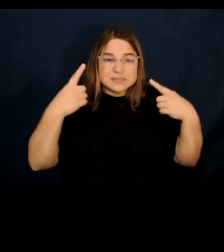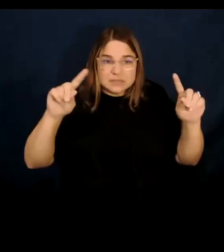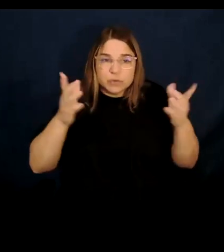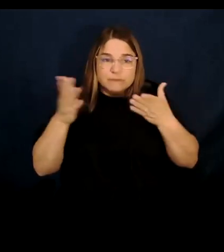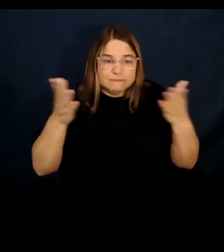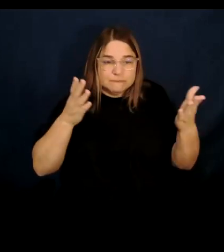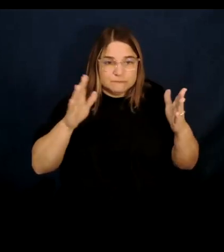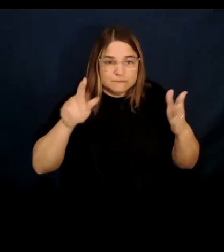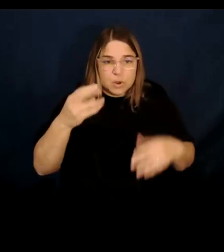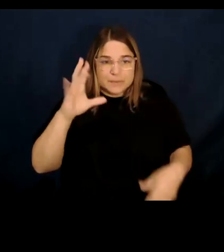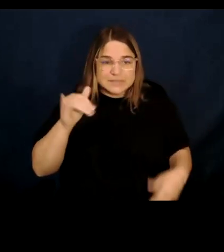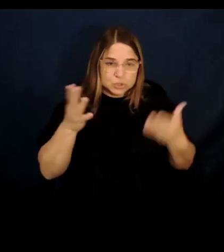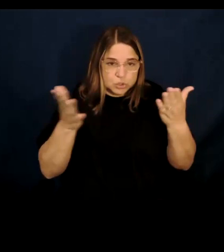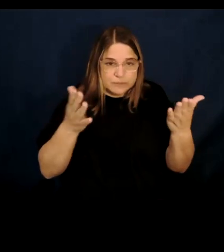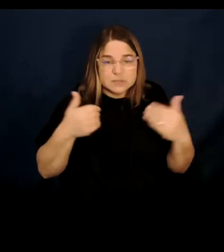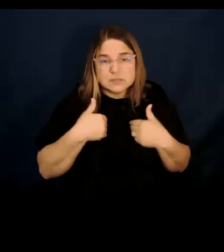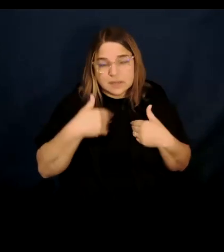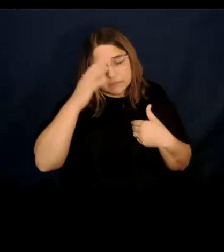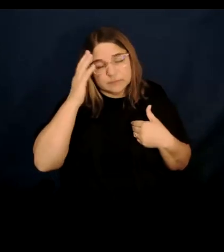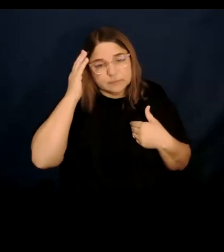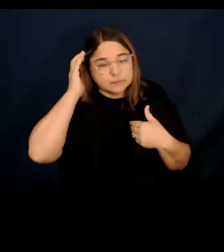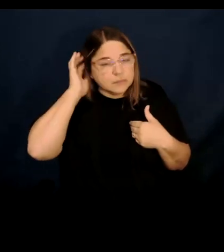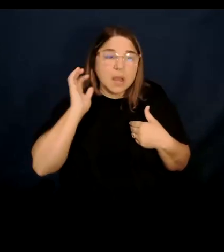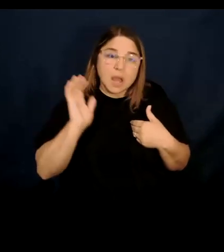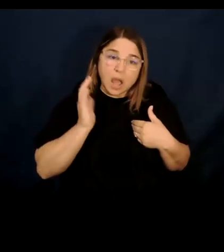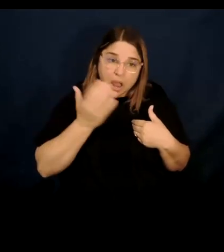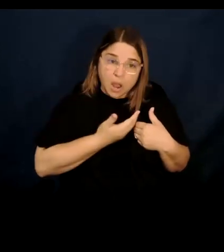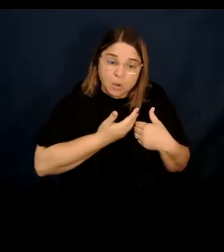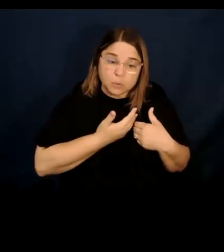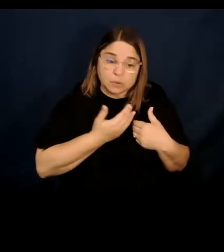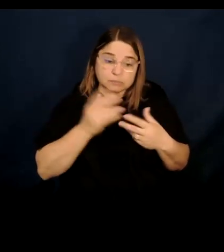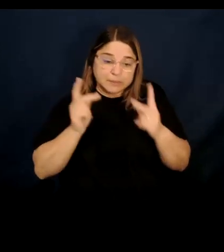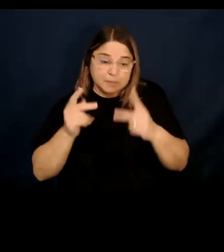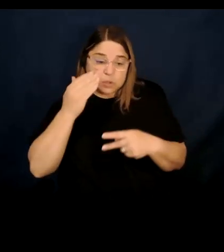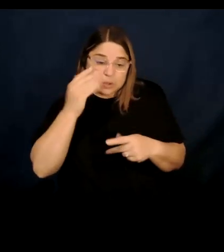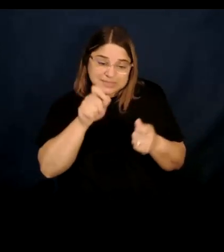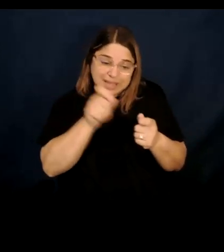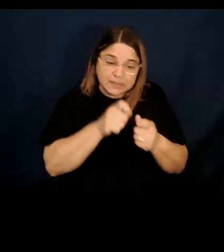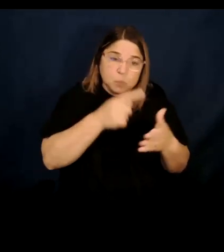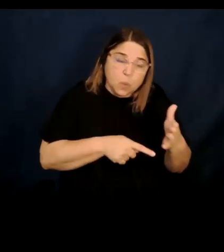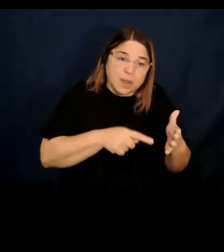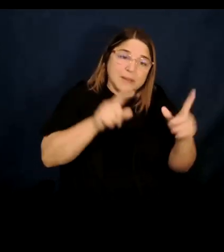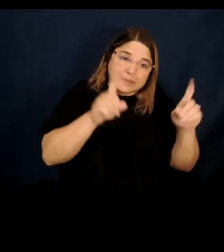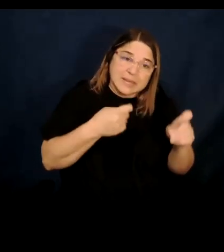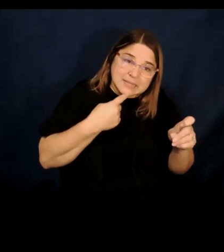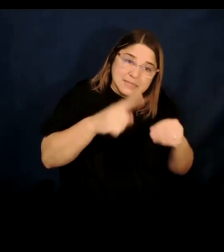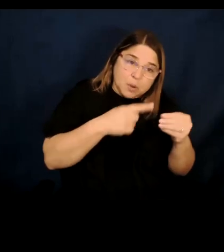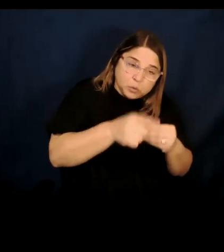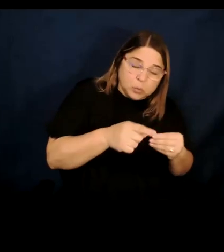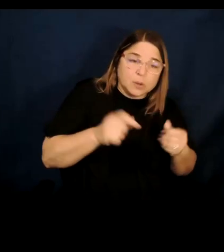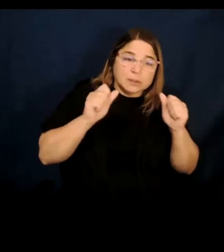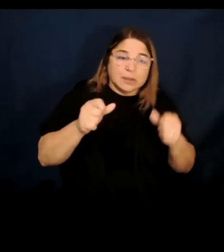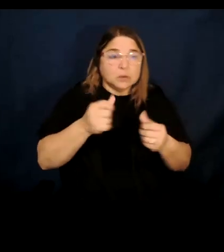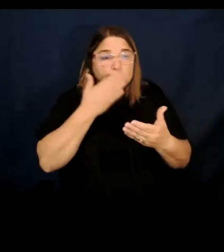Our clinical experts know exactly what the results of the test say about you and can provide very useful information when it comes to drug